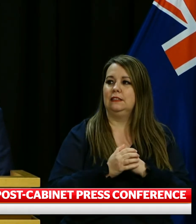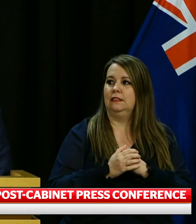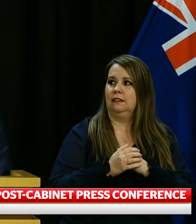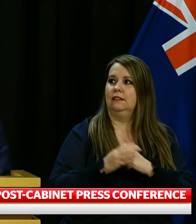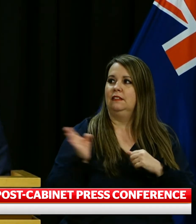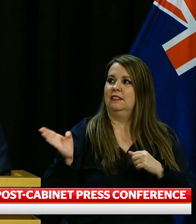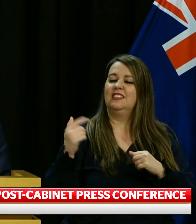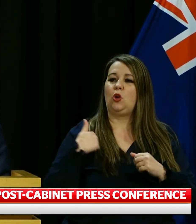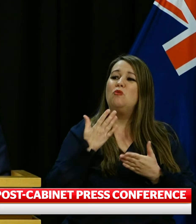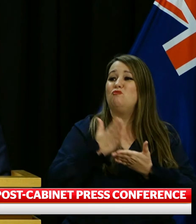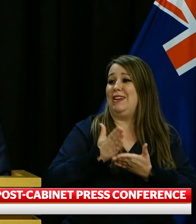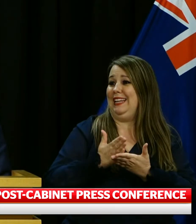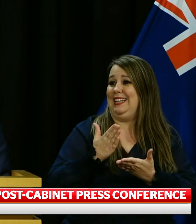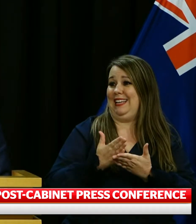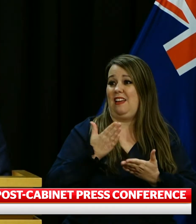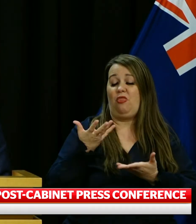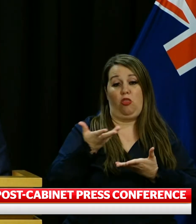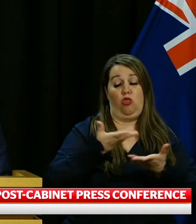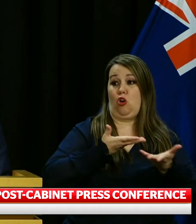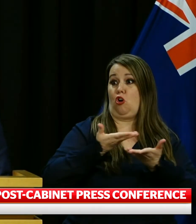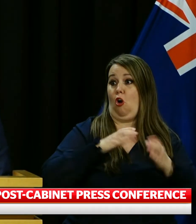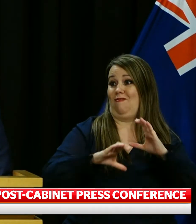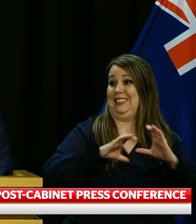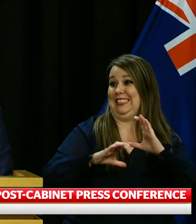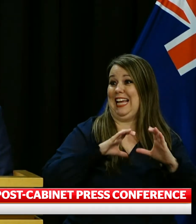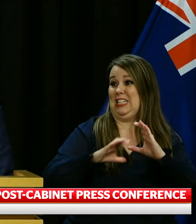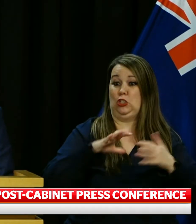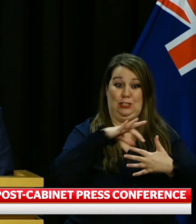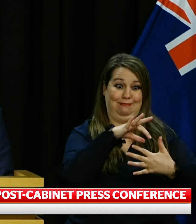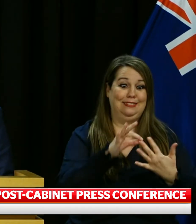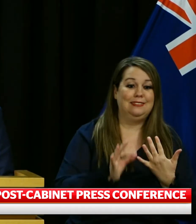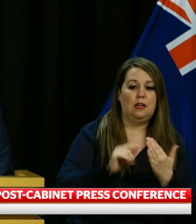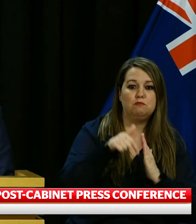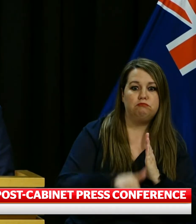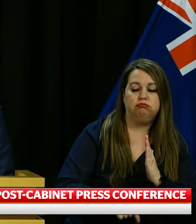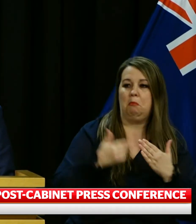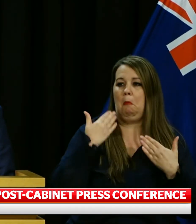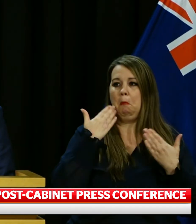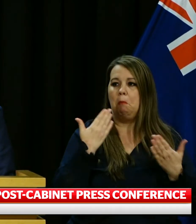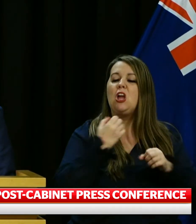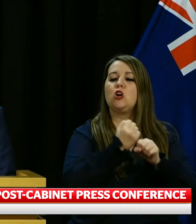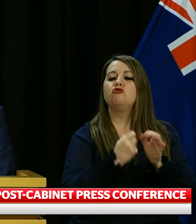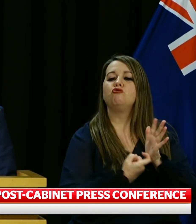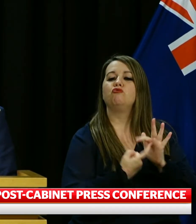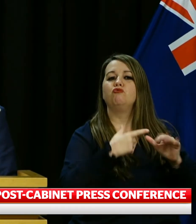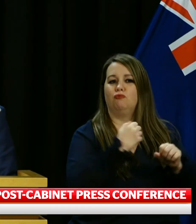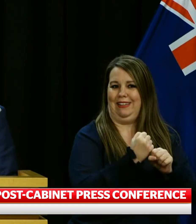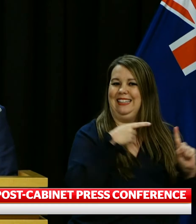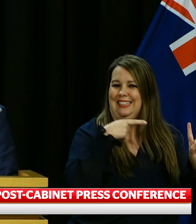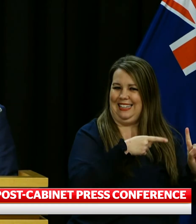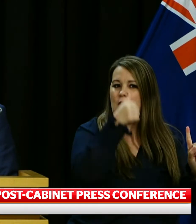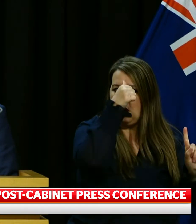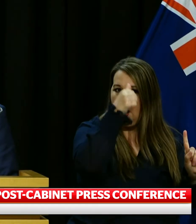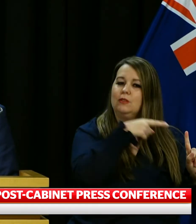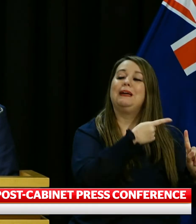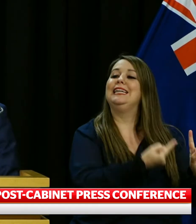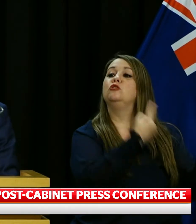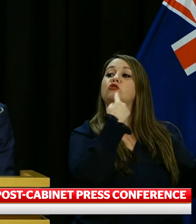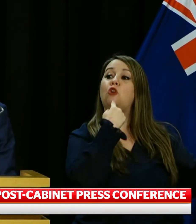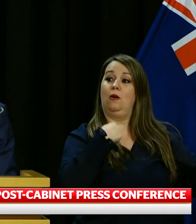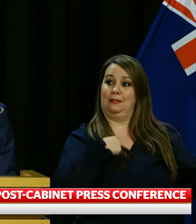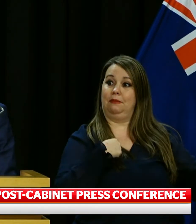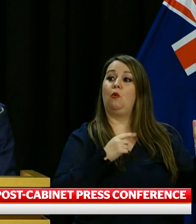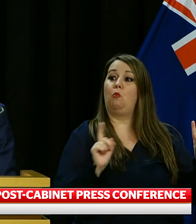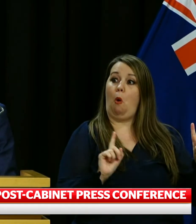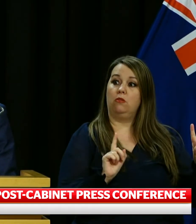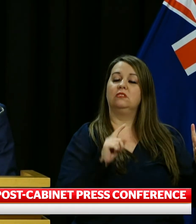the specifics of the conversation were ones for Greg, but the reassurance that he has given me is that the inference